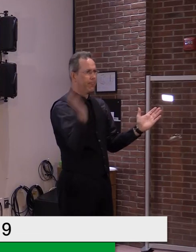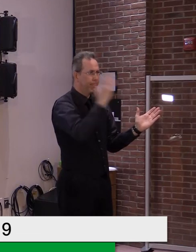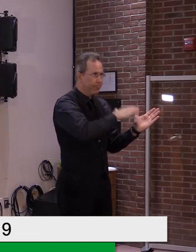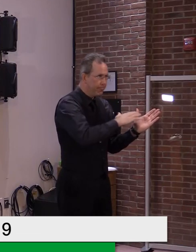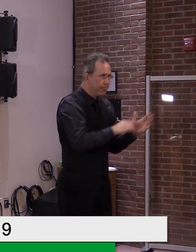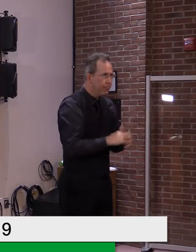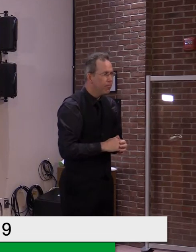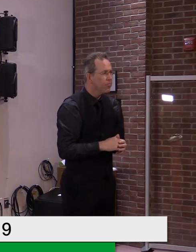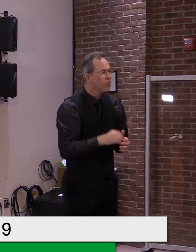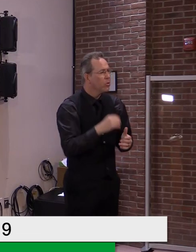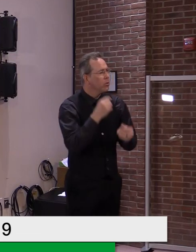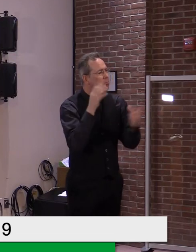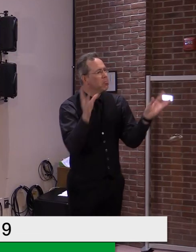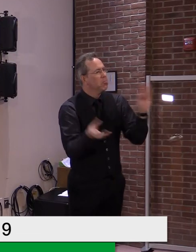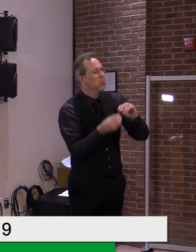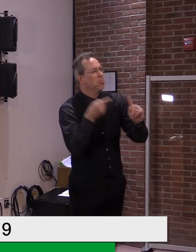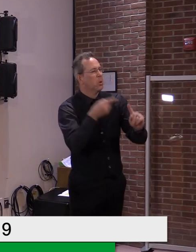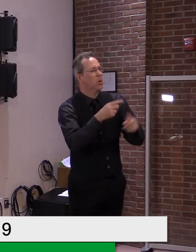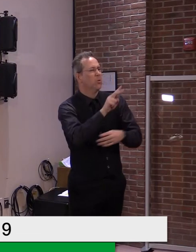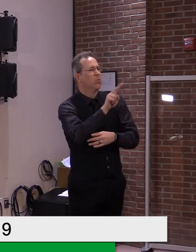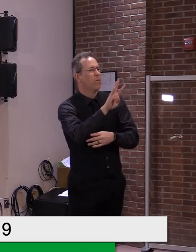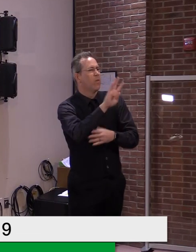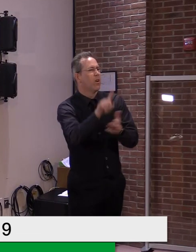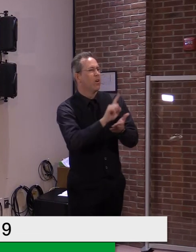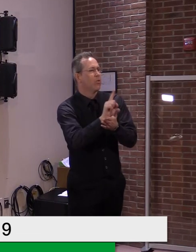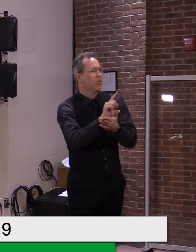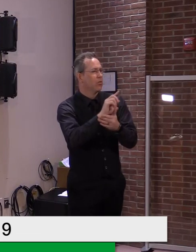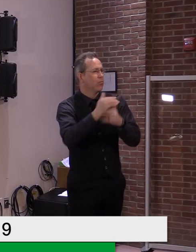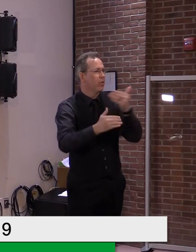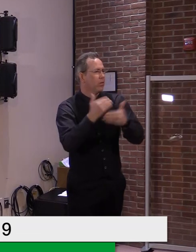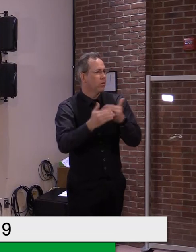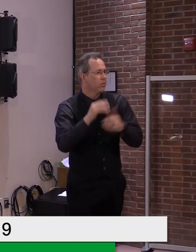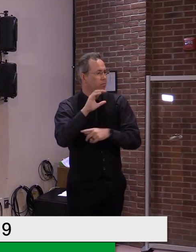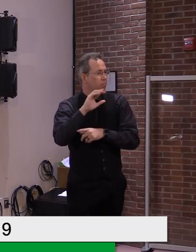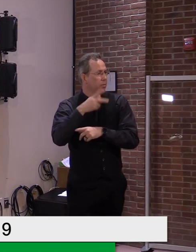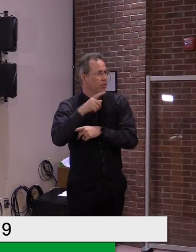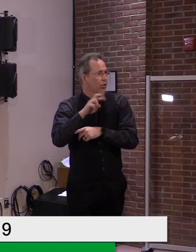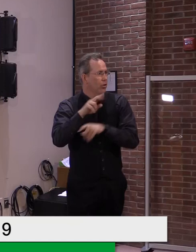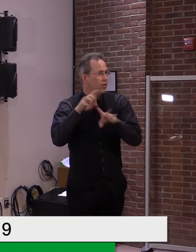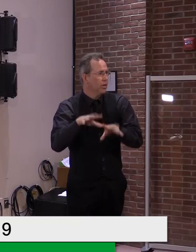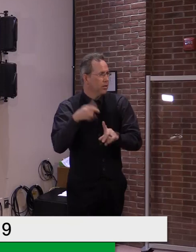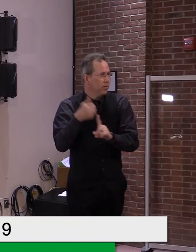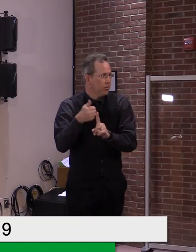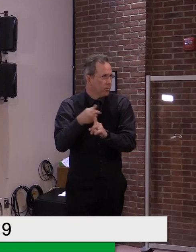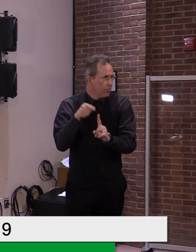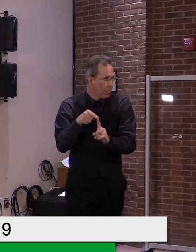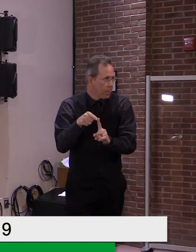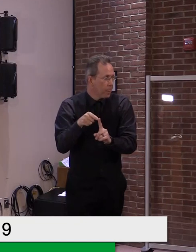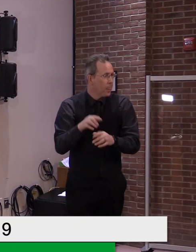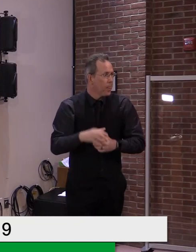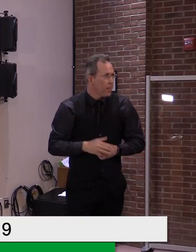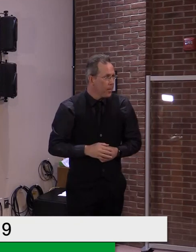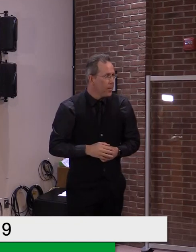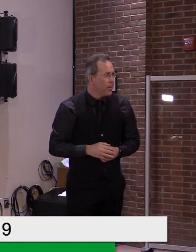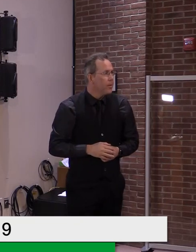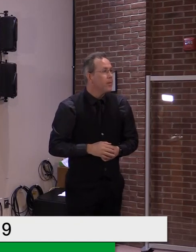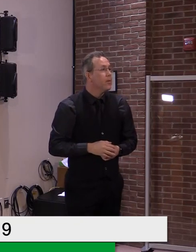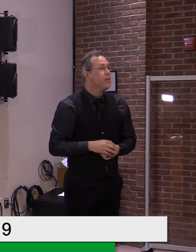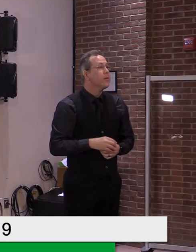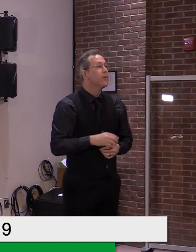we are, that will go to the Broad Institute down in Massachusetts. They have quick turnaround times, but I would suggest that